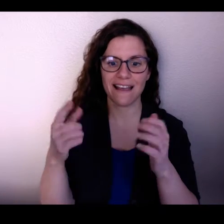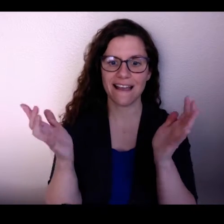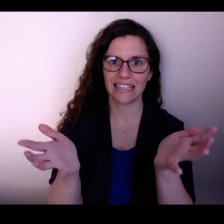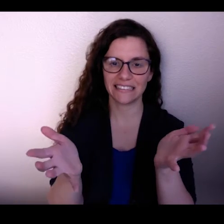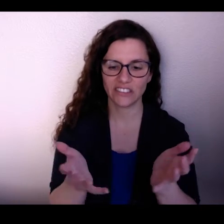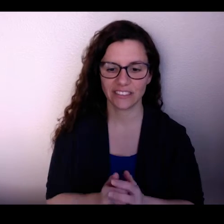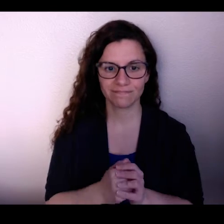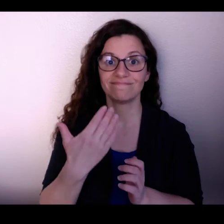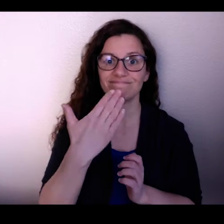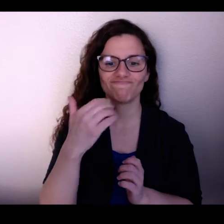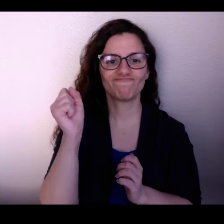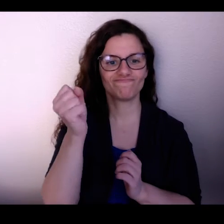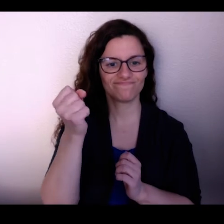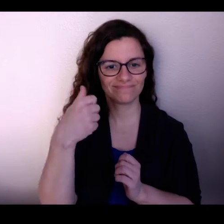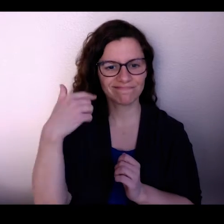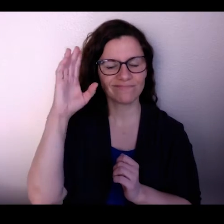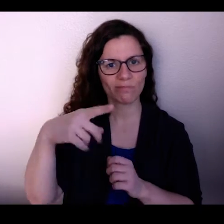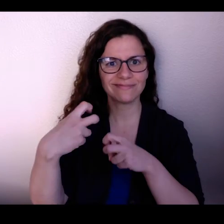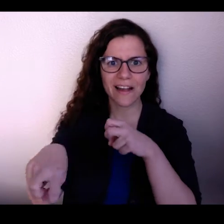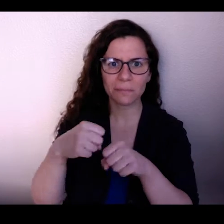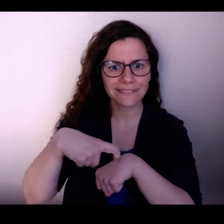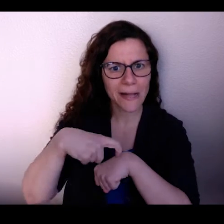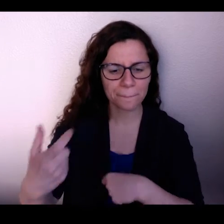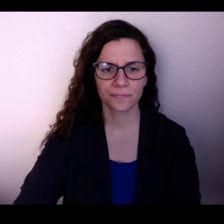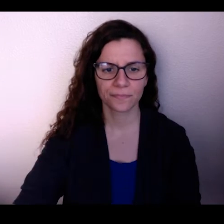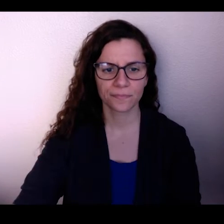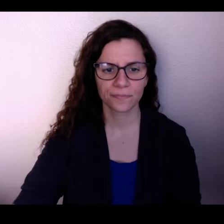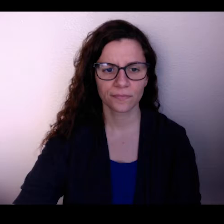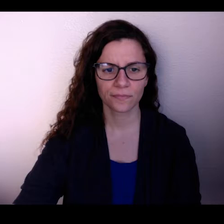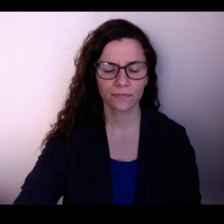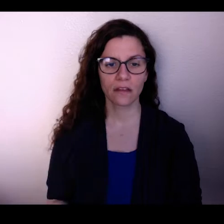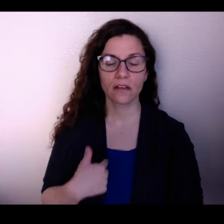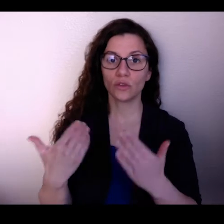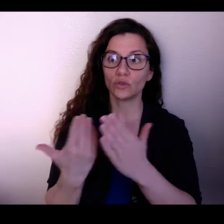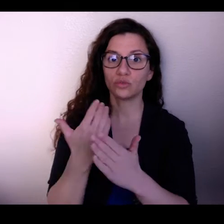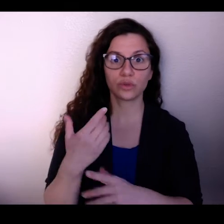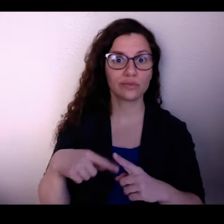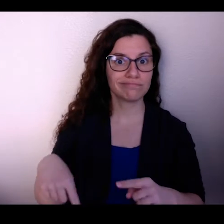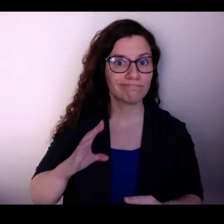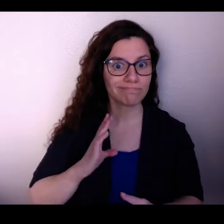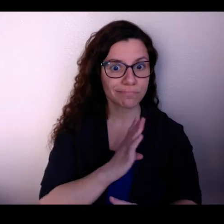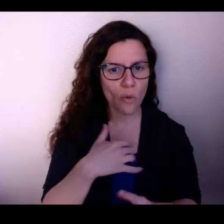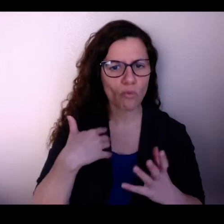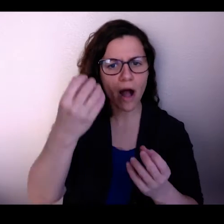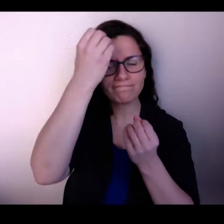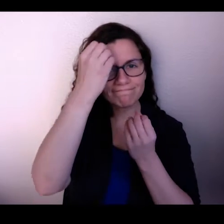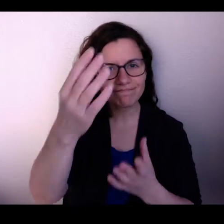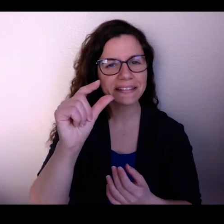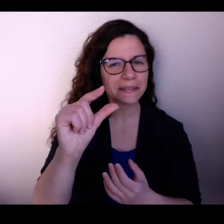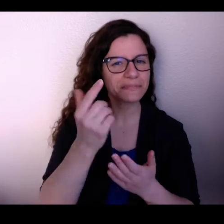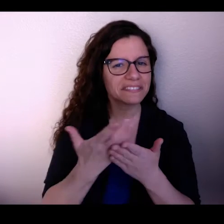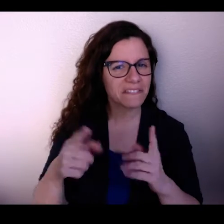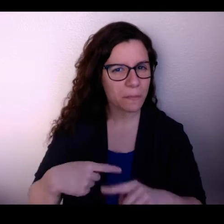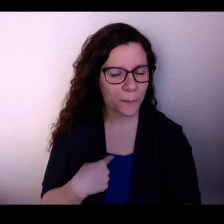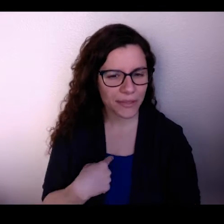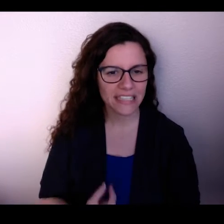making time for this conversation. Thanks, yeah, no, it's been tough to make the time. I'm new to this